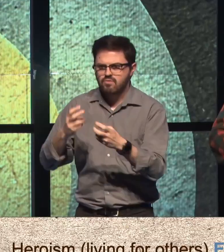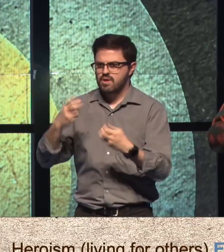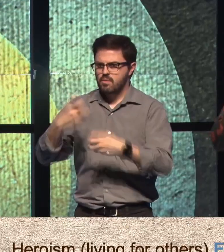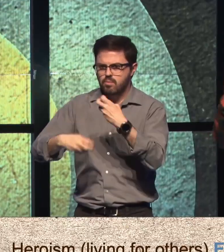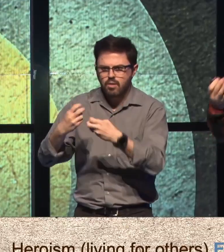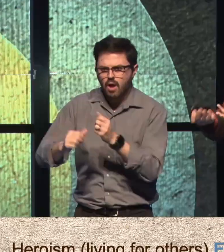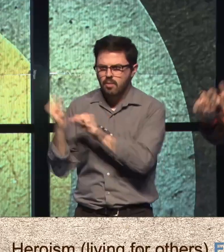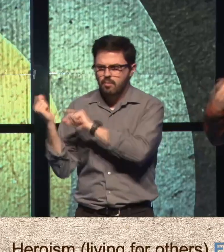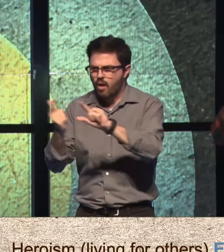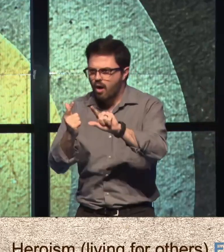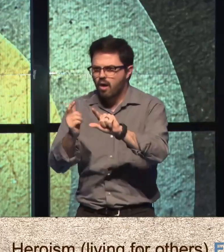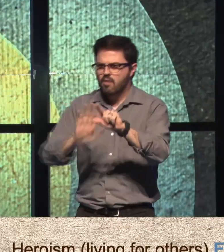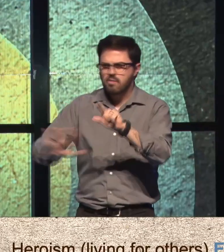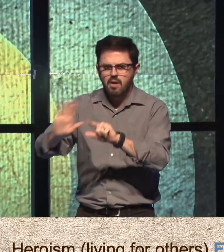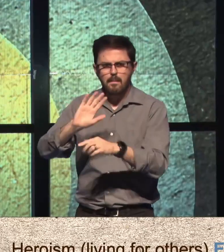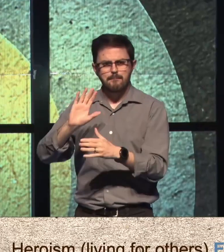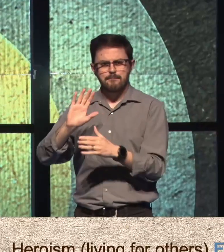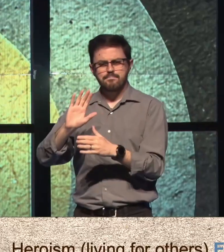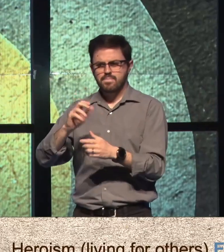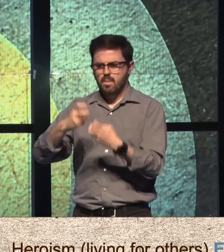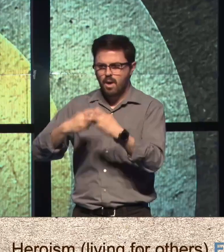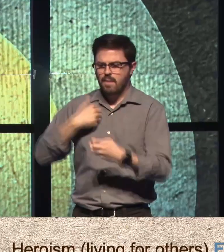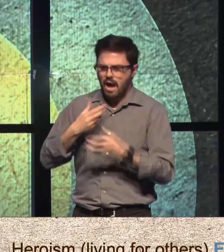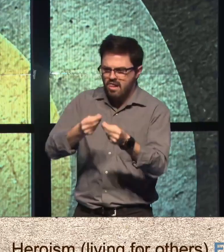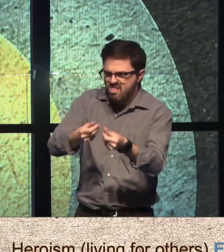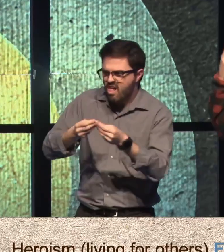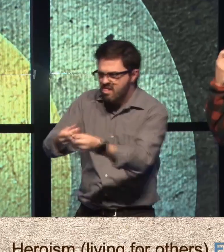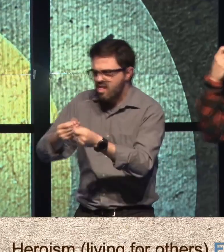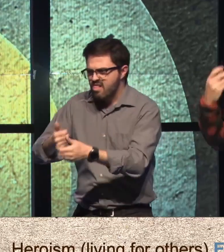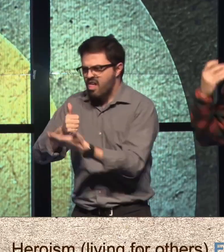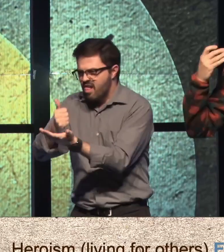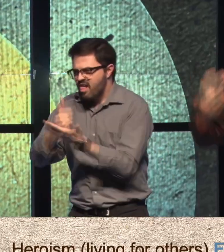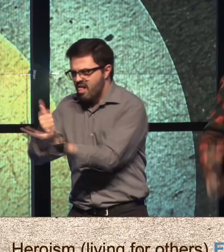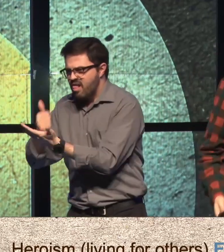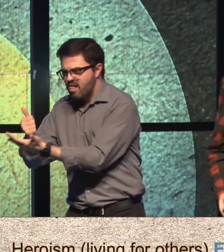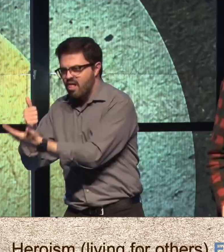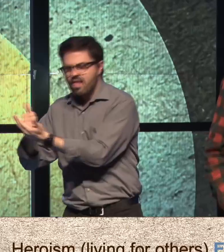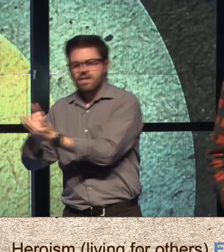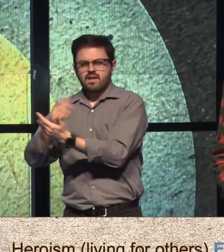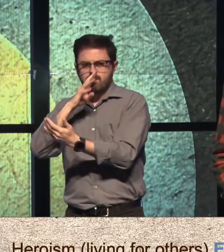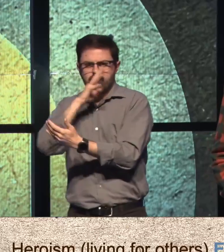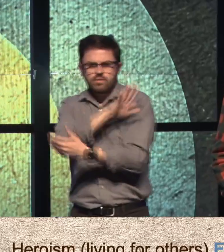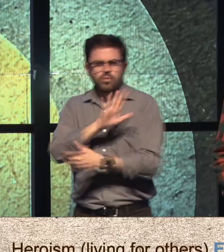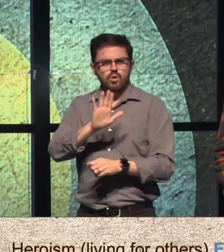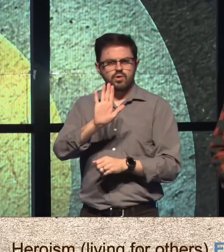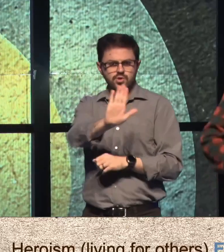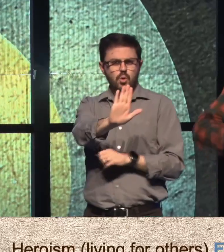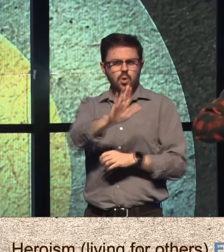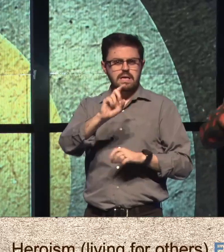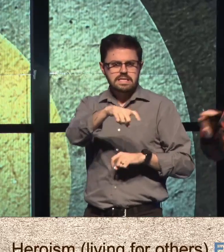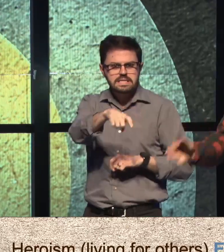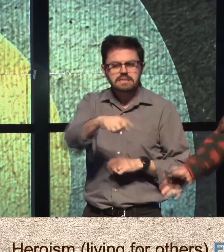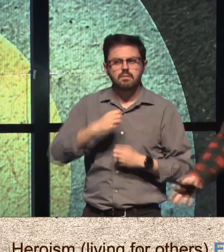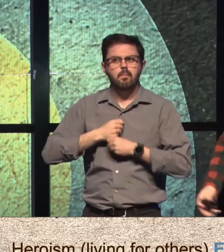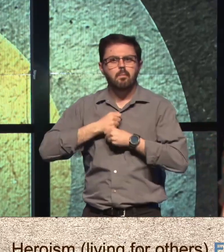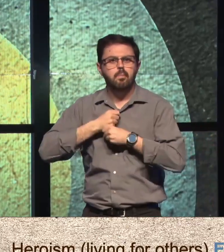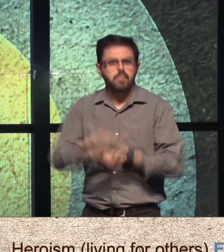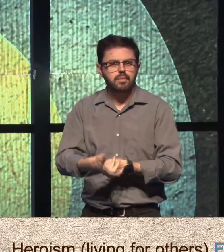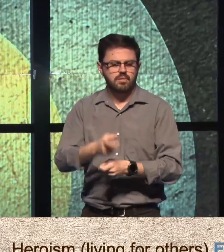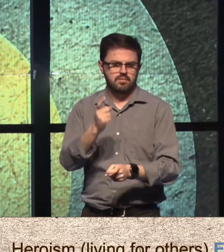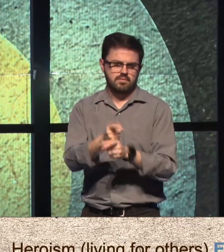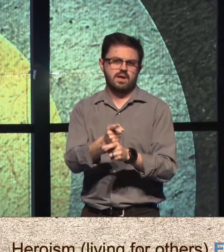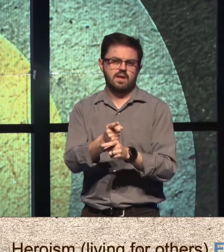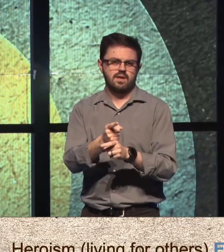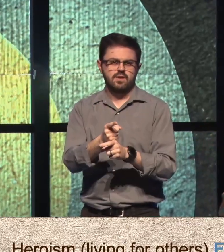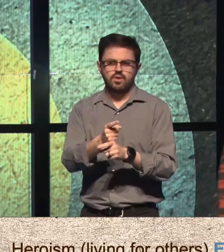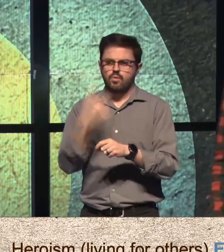that, and you ignore the needs of the self, and this leads to exhaustion. We're just always trying to meet everybody